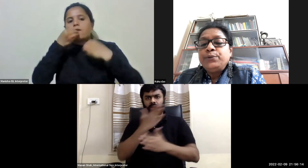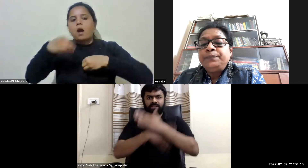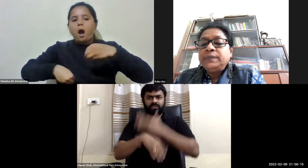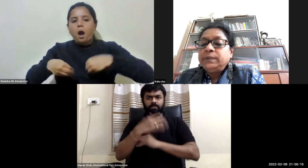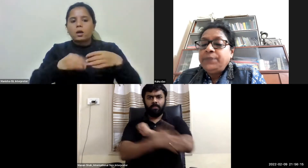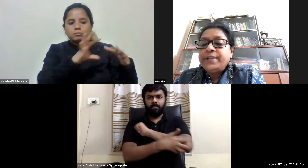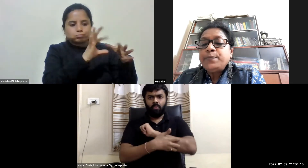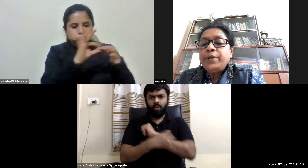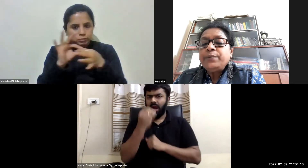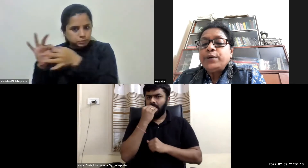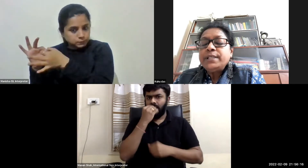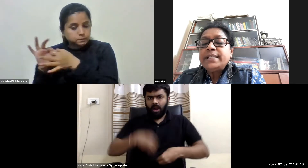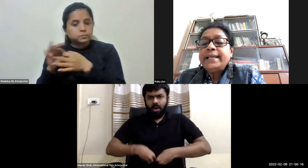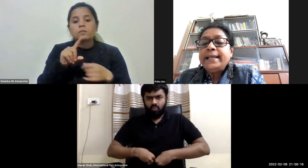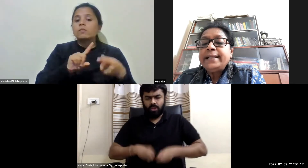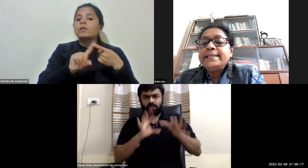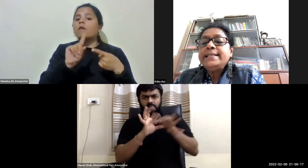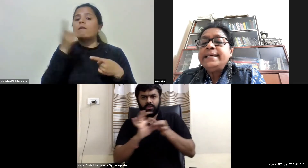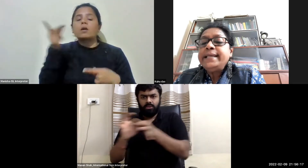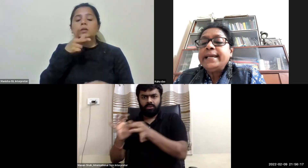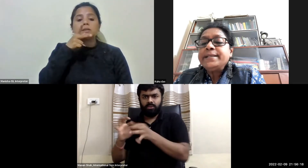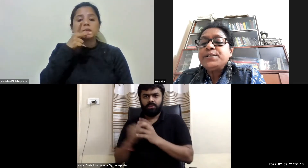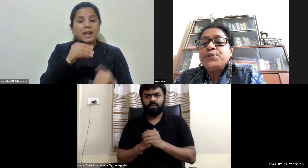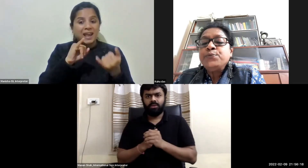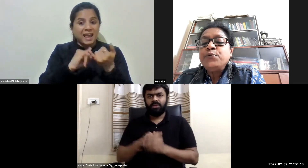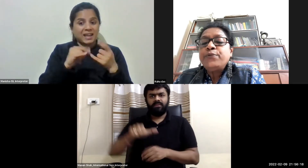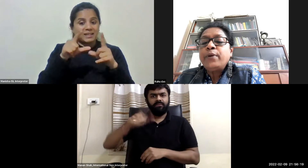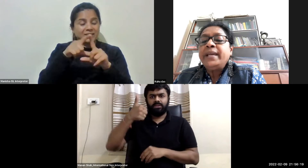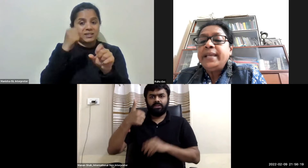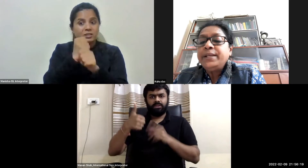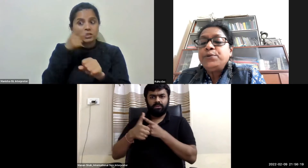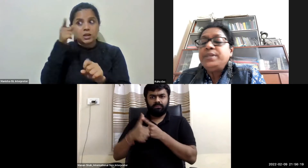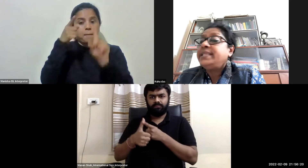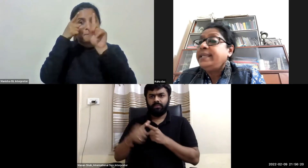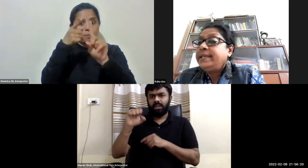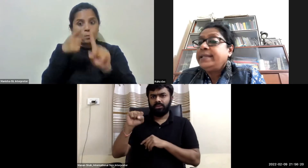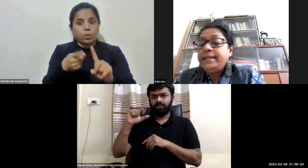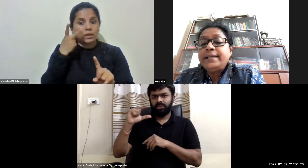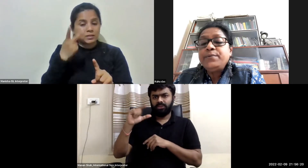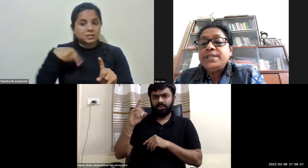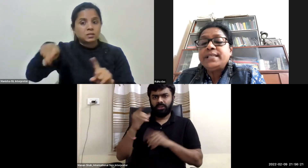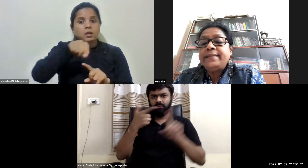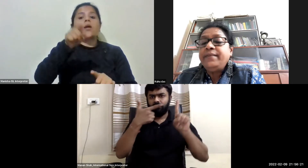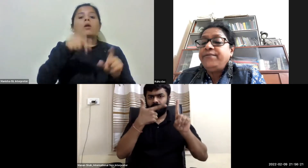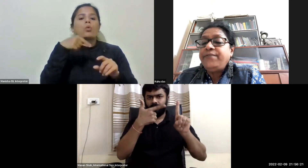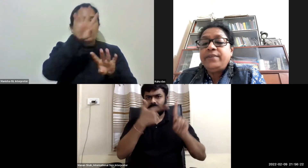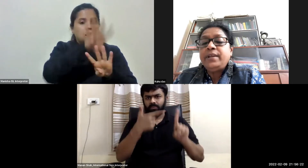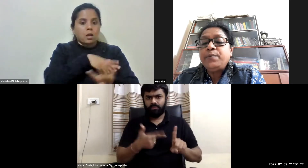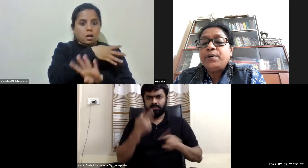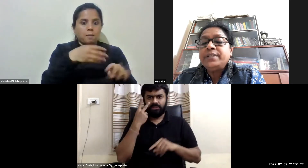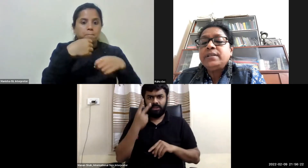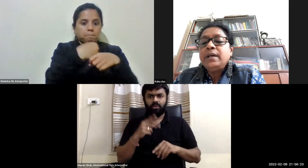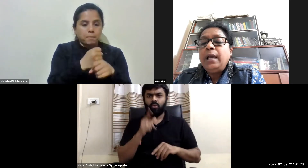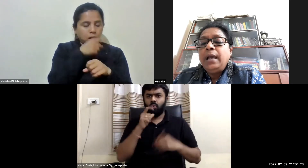So the first point, what is said, that SDG indicators to move from aggregated to disaggregated data, which is I think very,